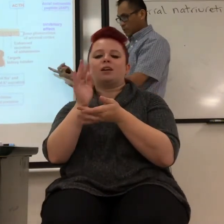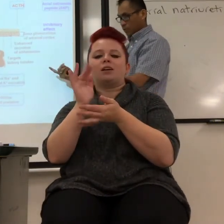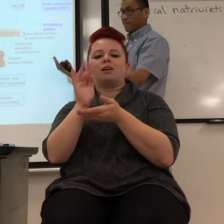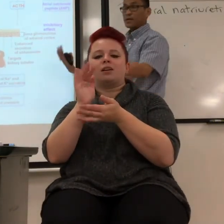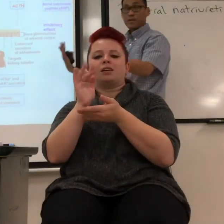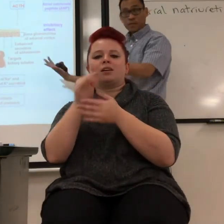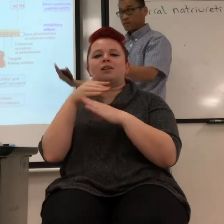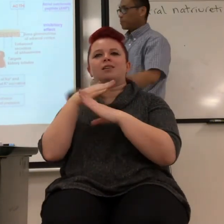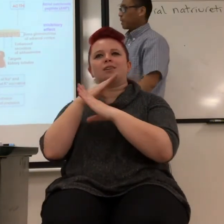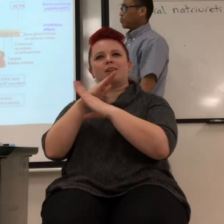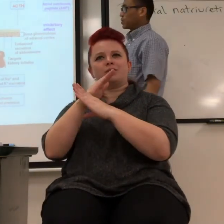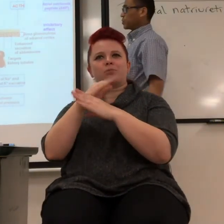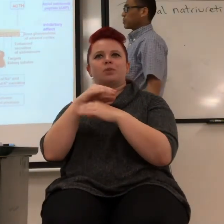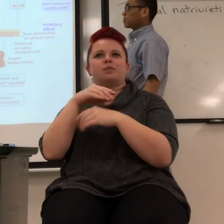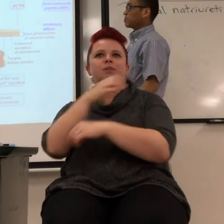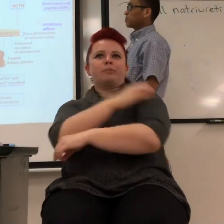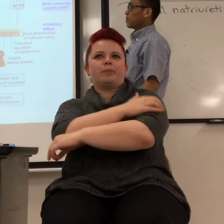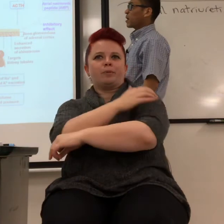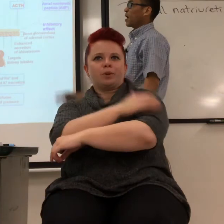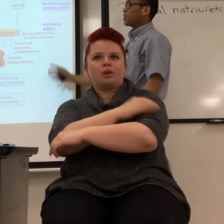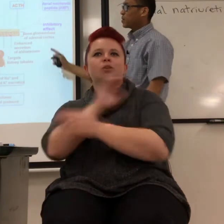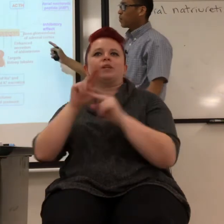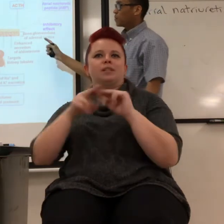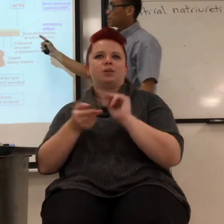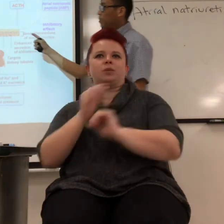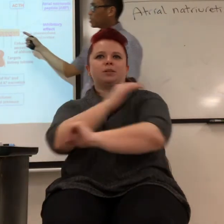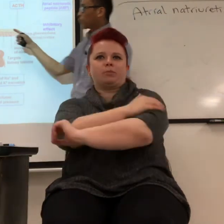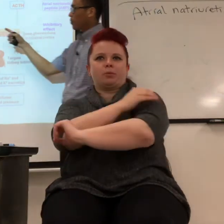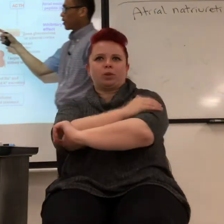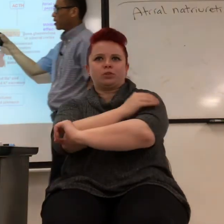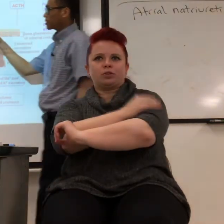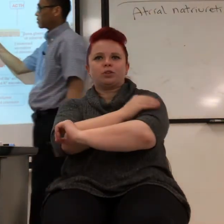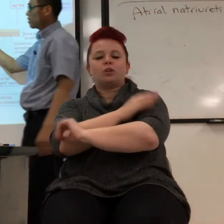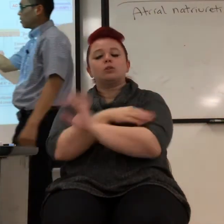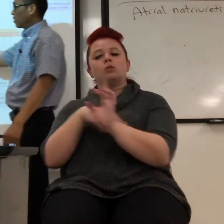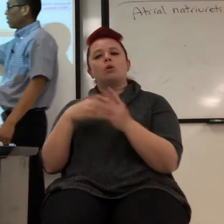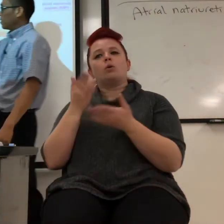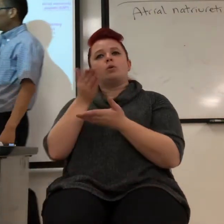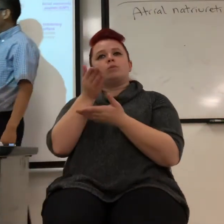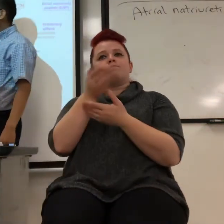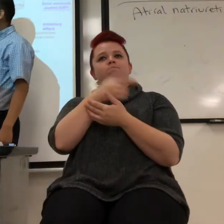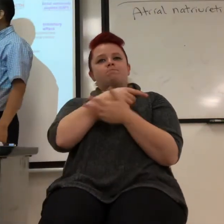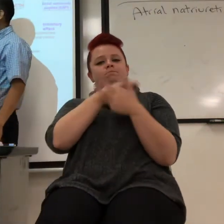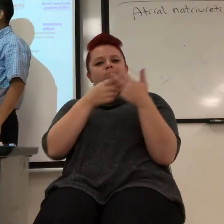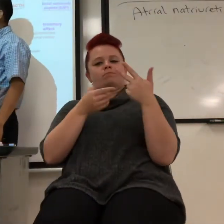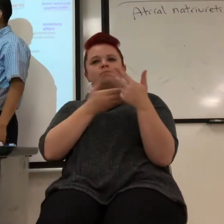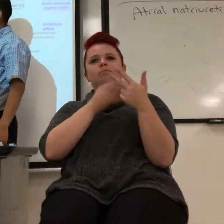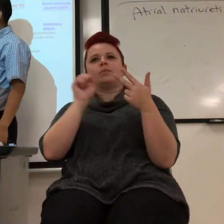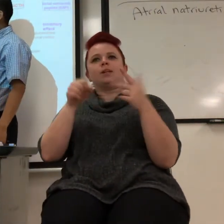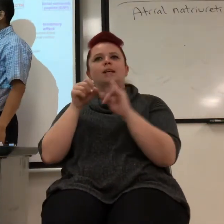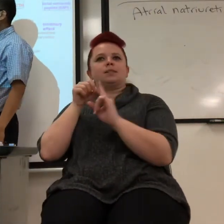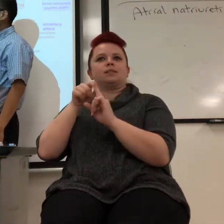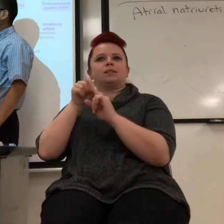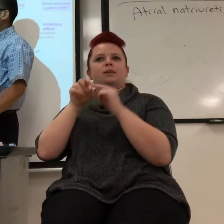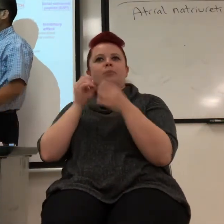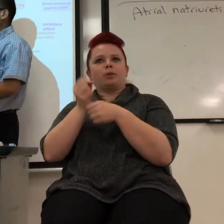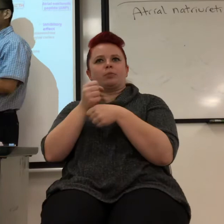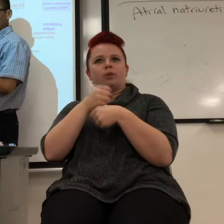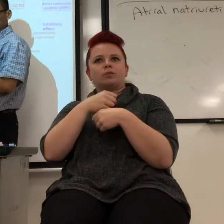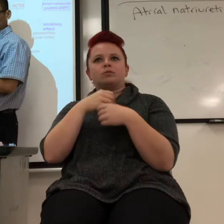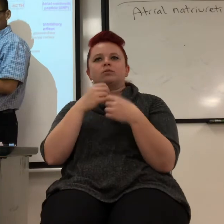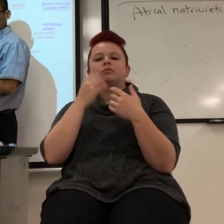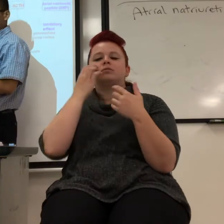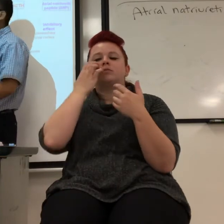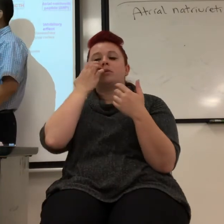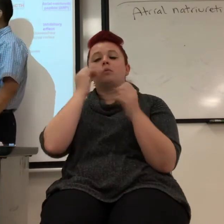has an inhibitory effect to decrease blood pressure. Okay, so the stimulatory things. These three things all stimulate